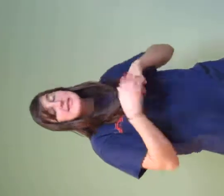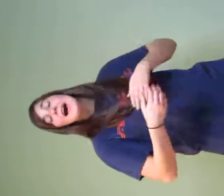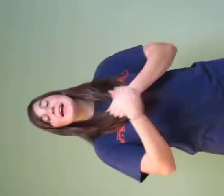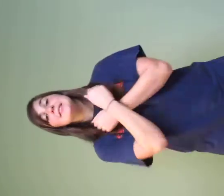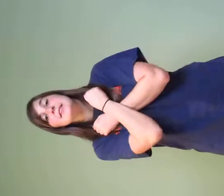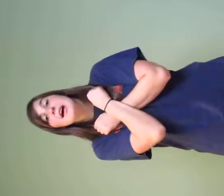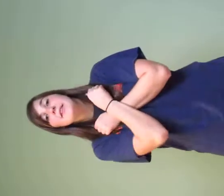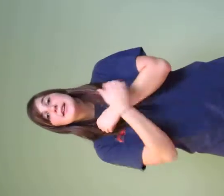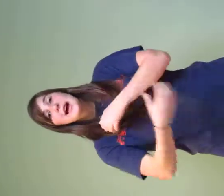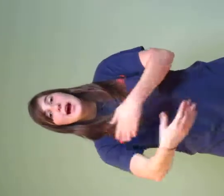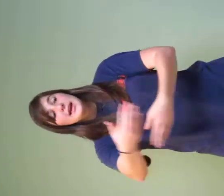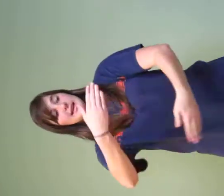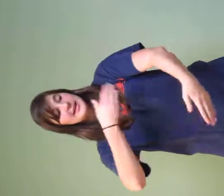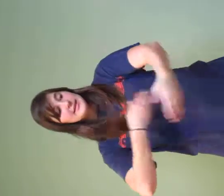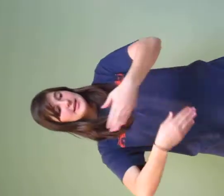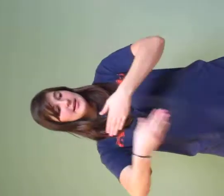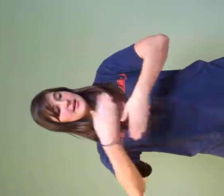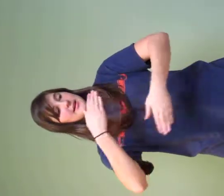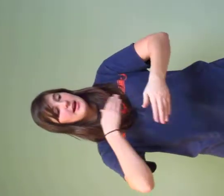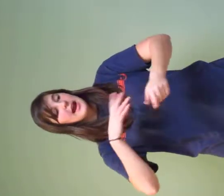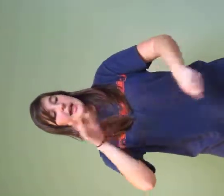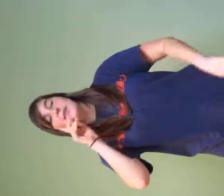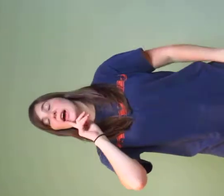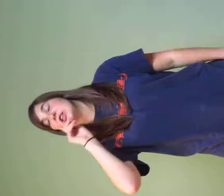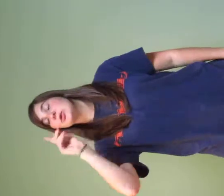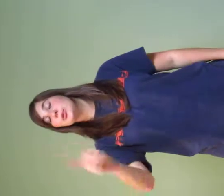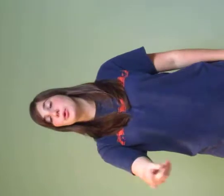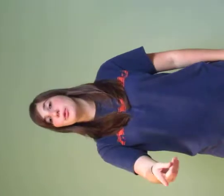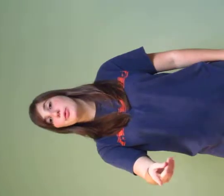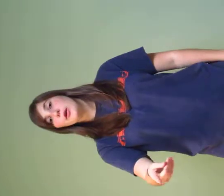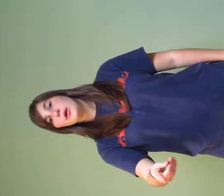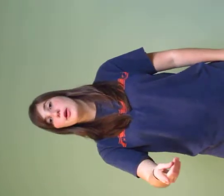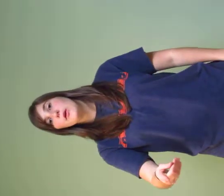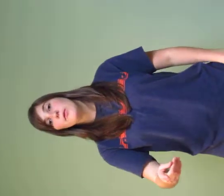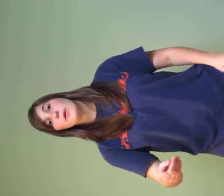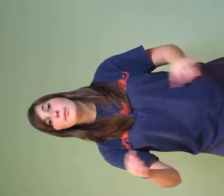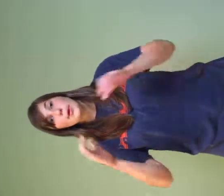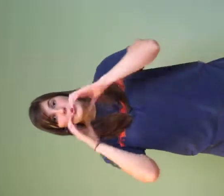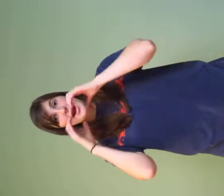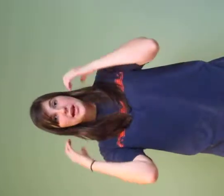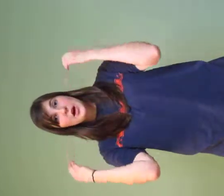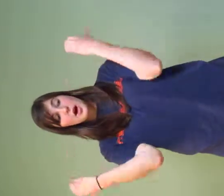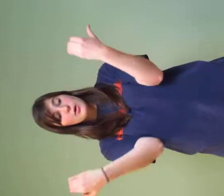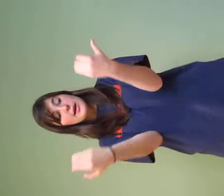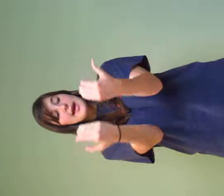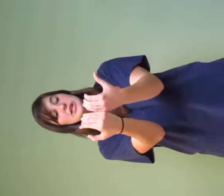thy loving kindness and thy truth from the great congregation.